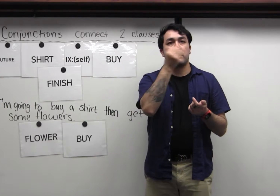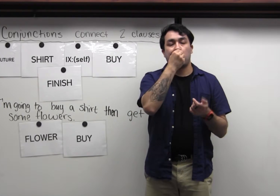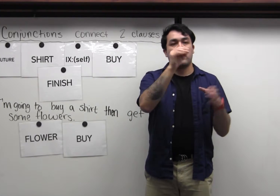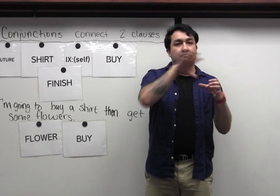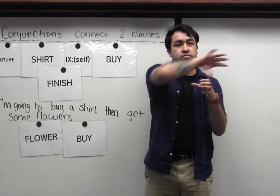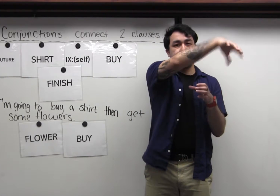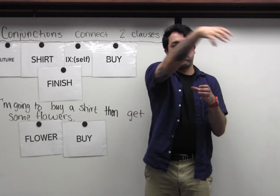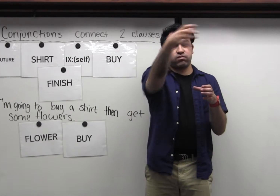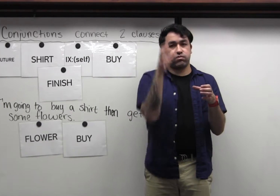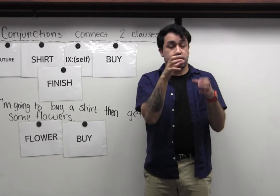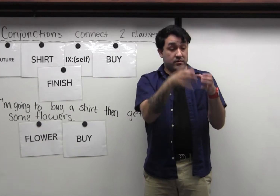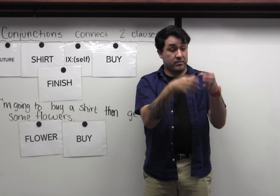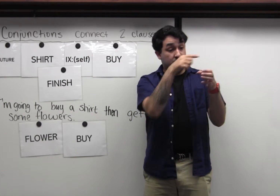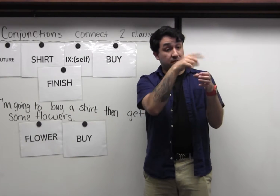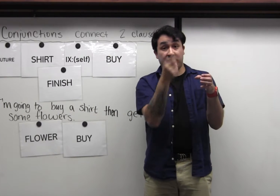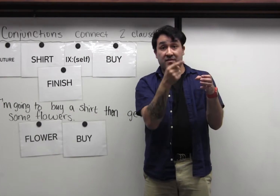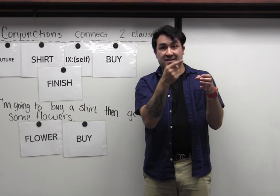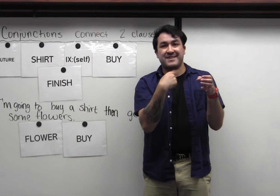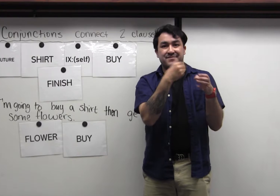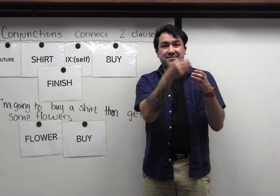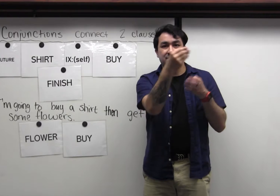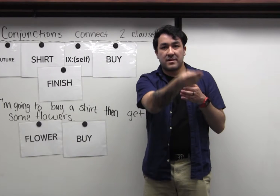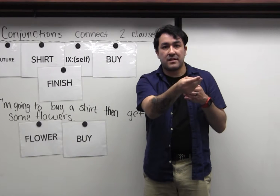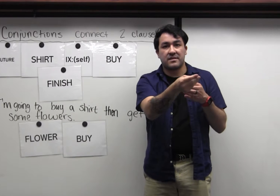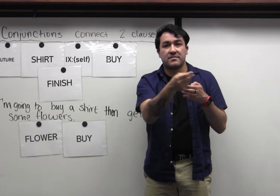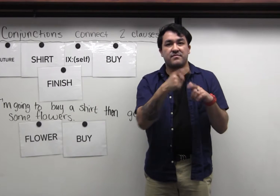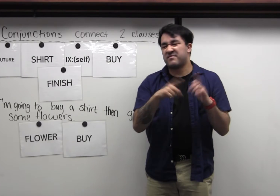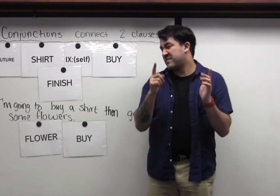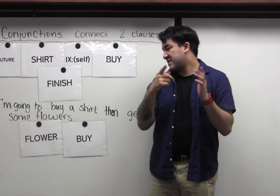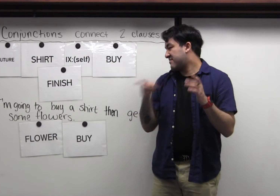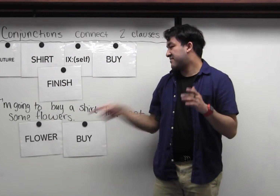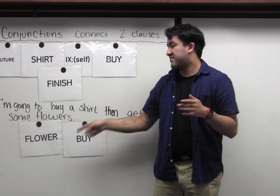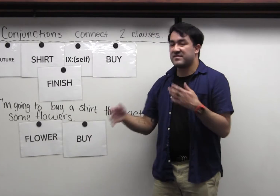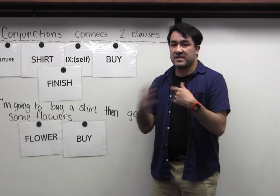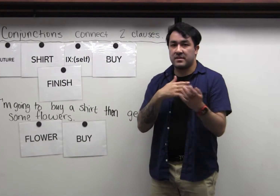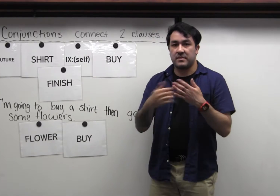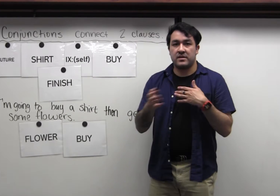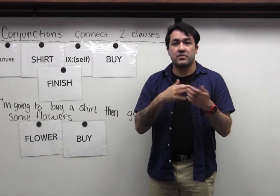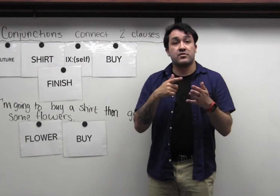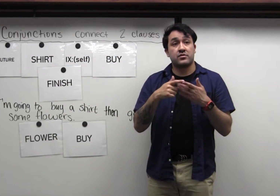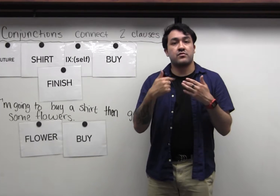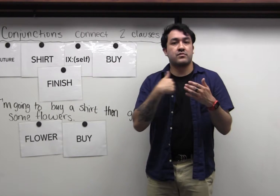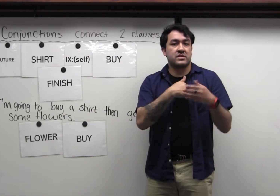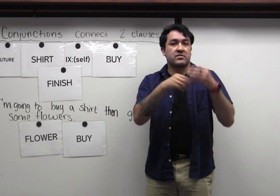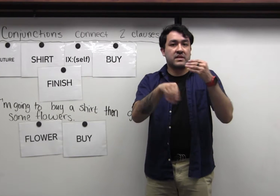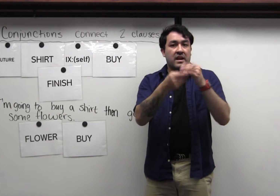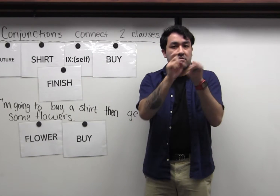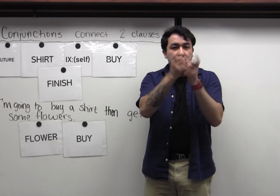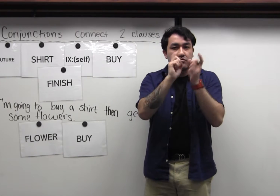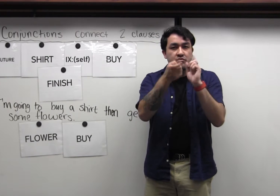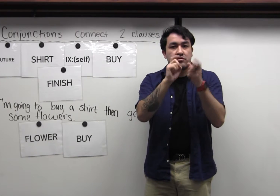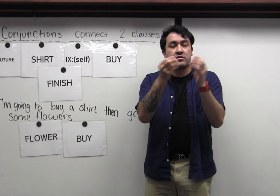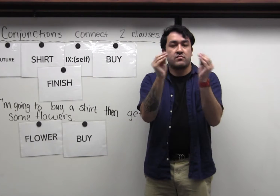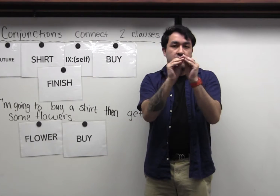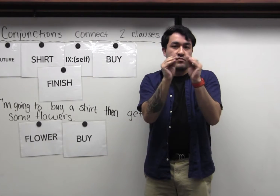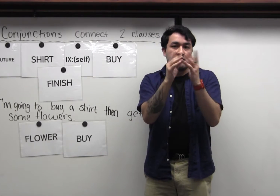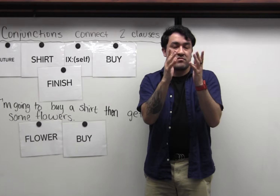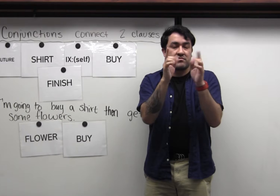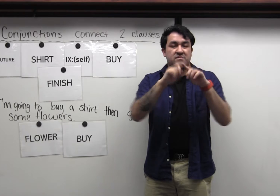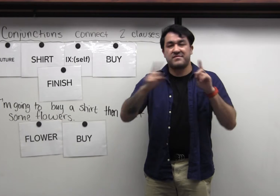or, show the classifier to show that specificity. So we can add more